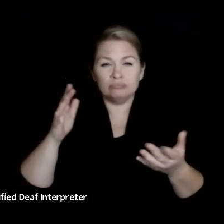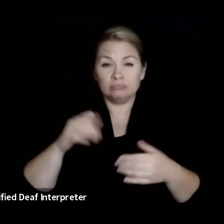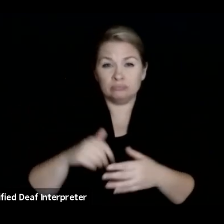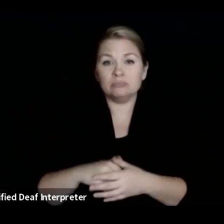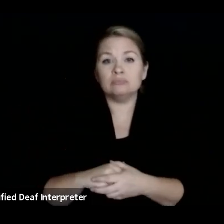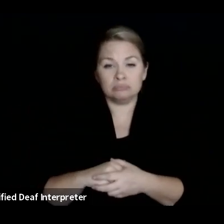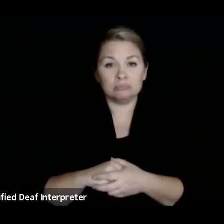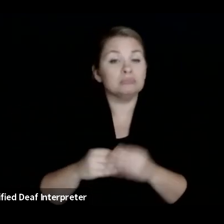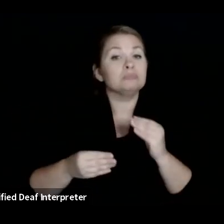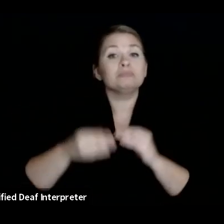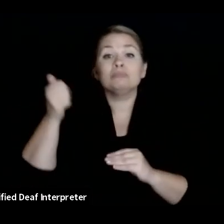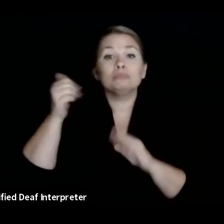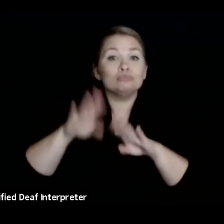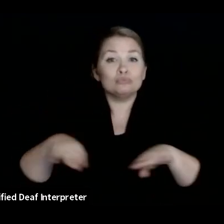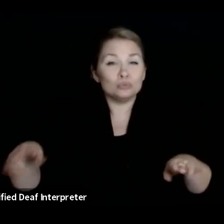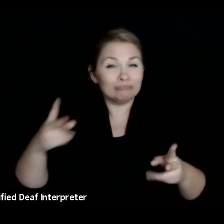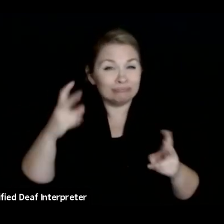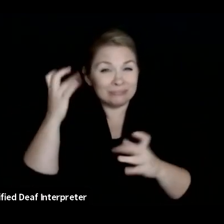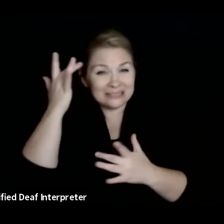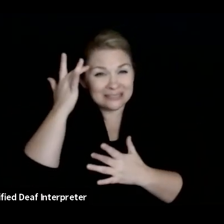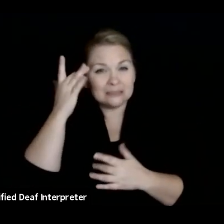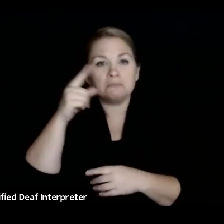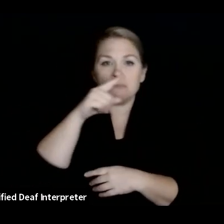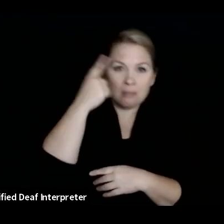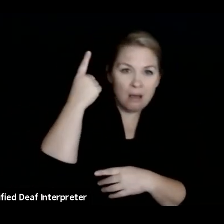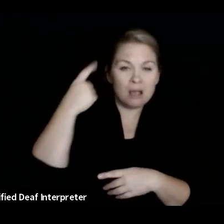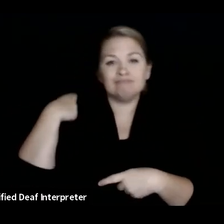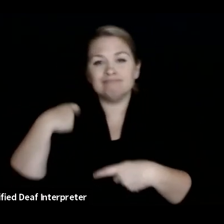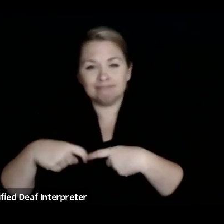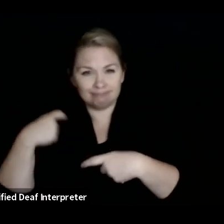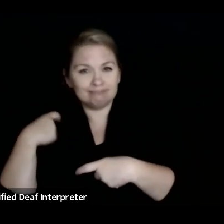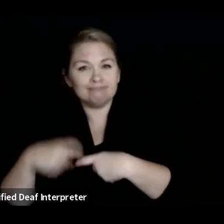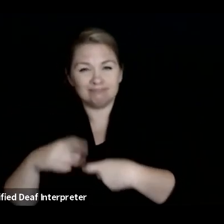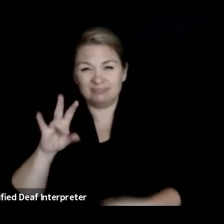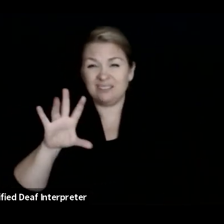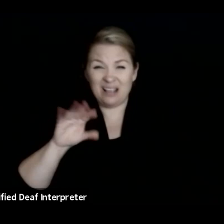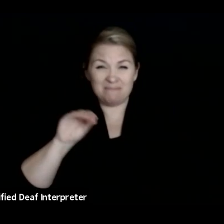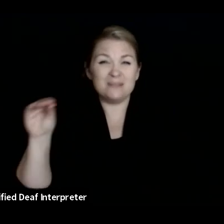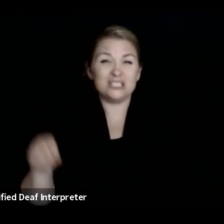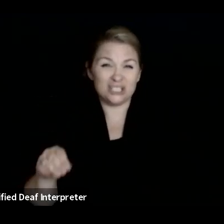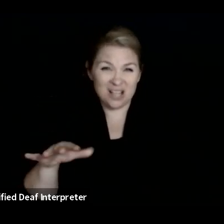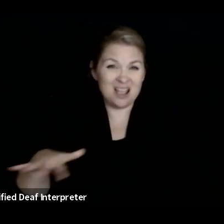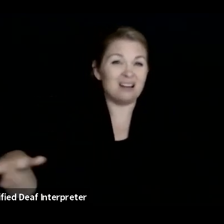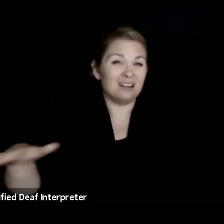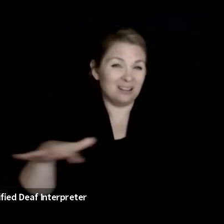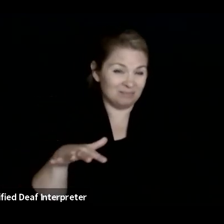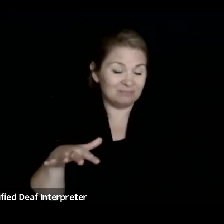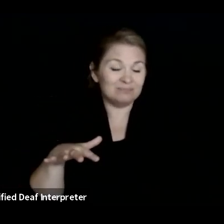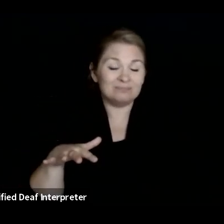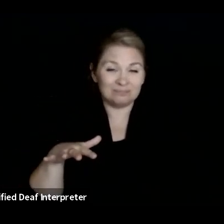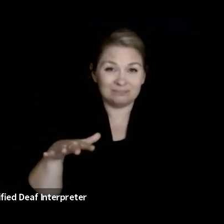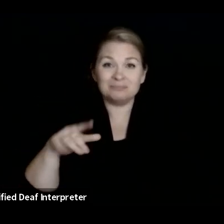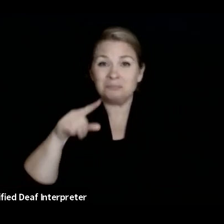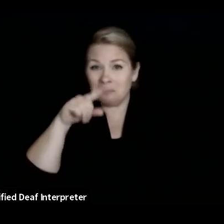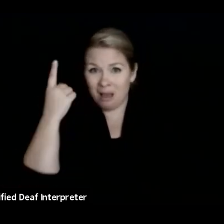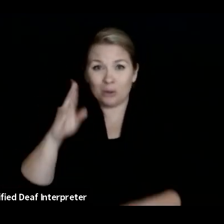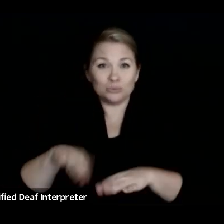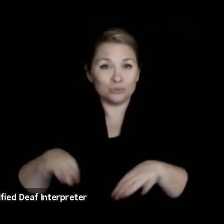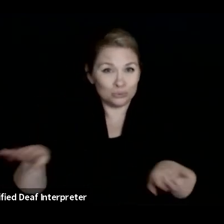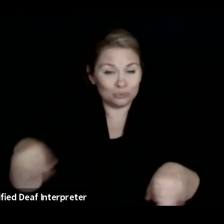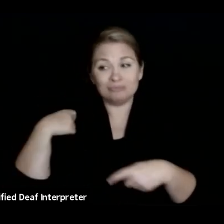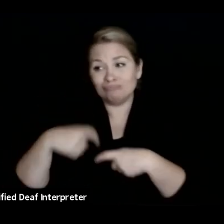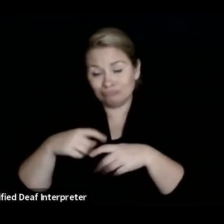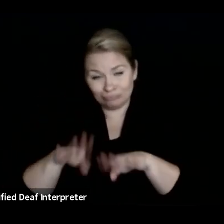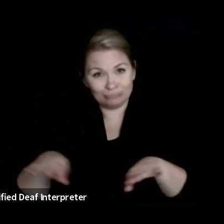They represent 75% of our cases, and nationally, 70%. A majority of our cases are